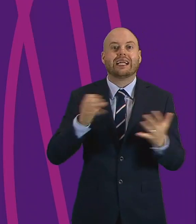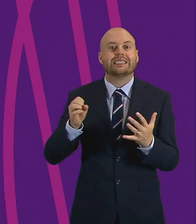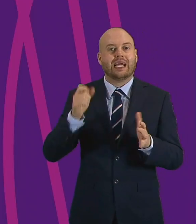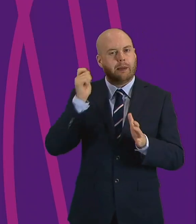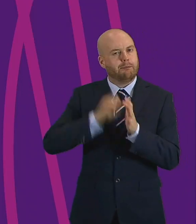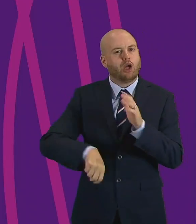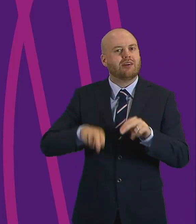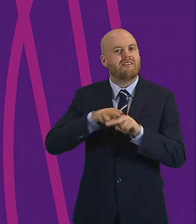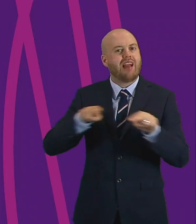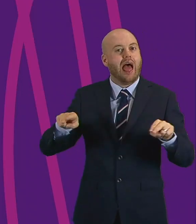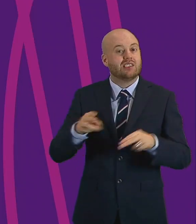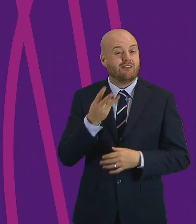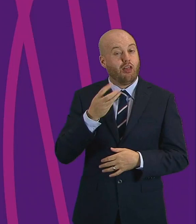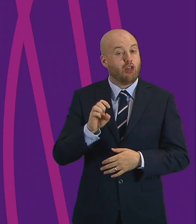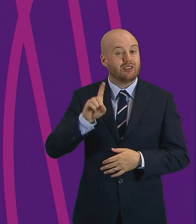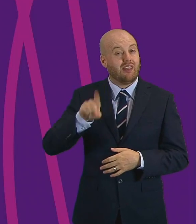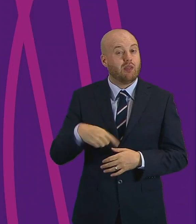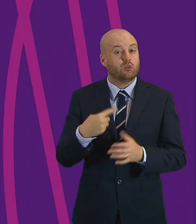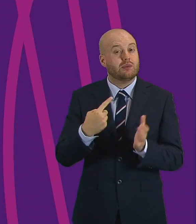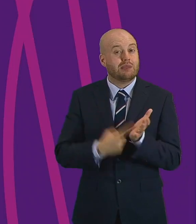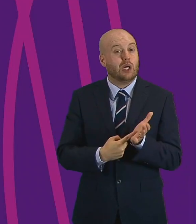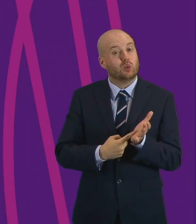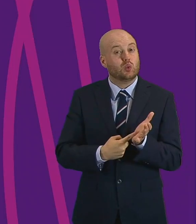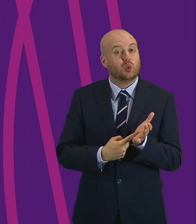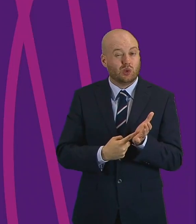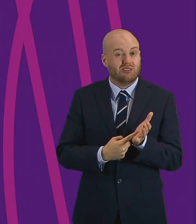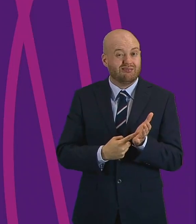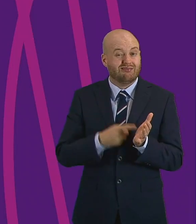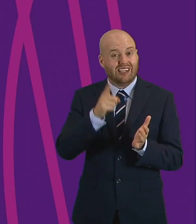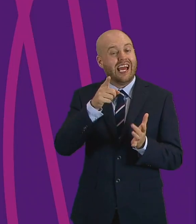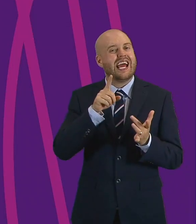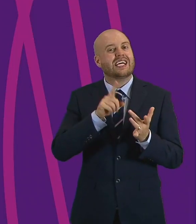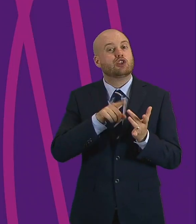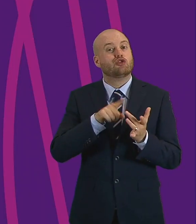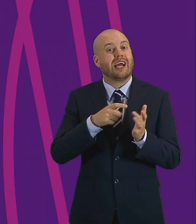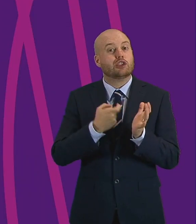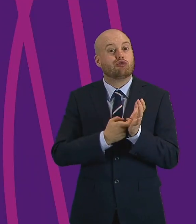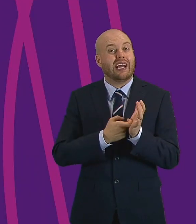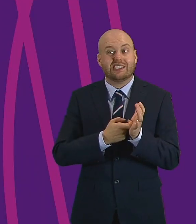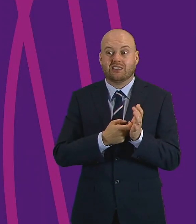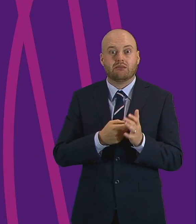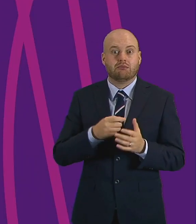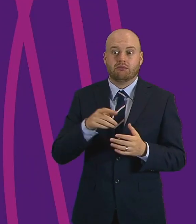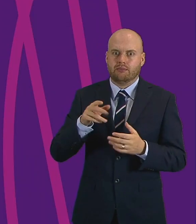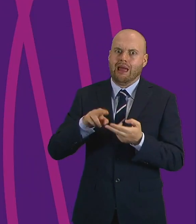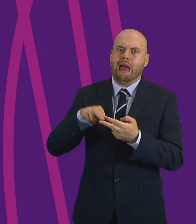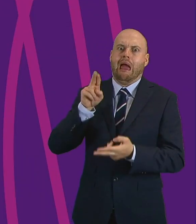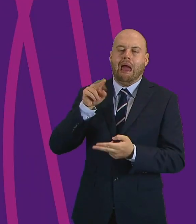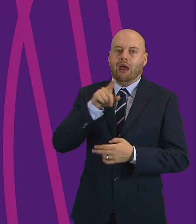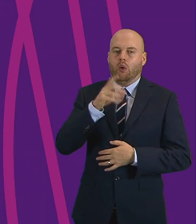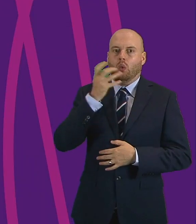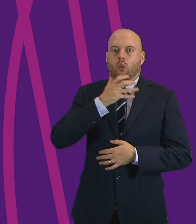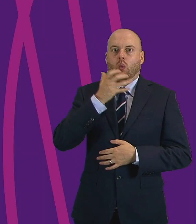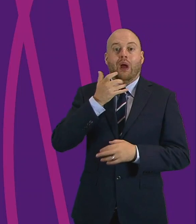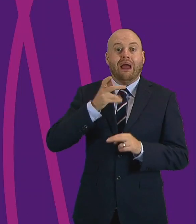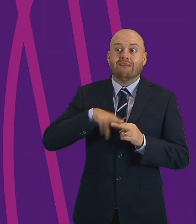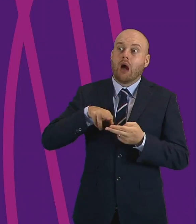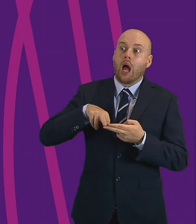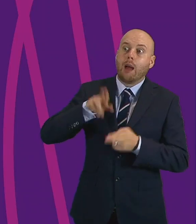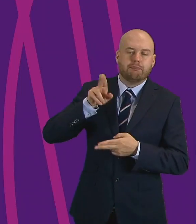the interest rates were 15%. And that was a bit scary, as I could not have afforded the mortgage if interest rates had gone much